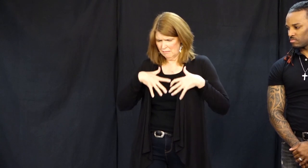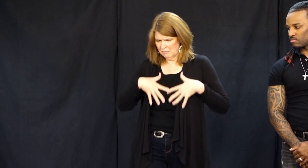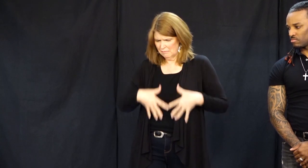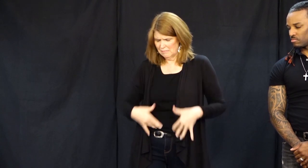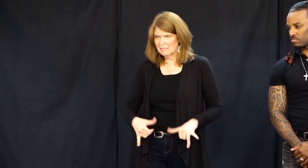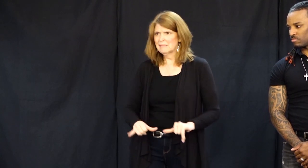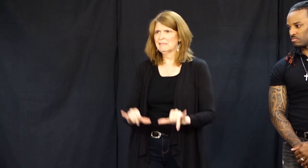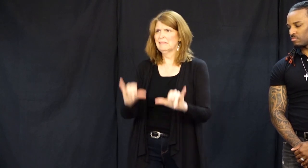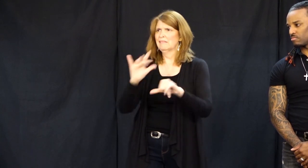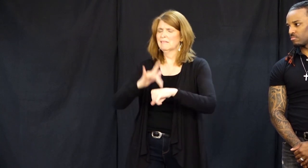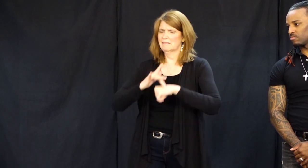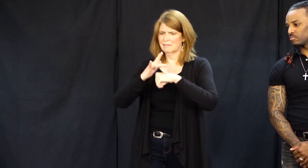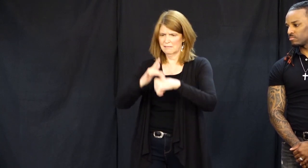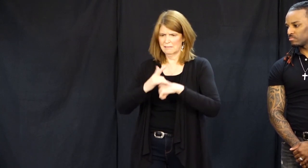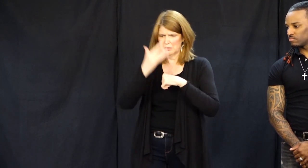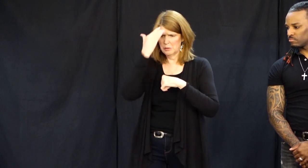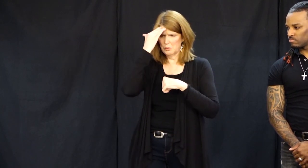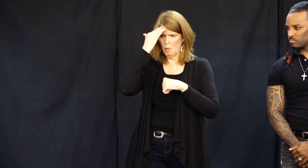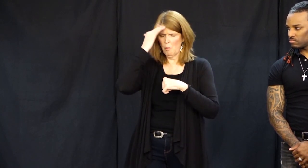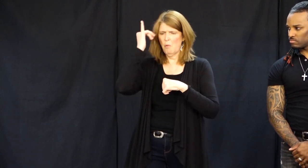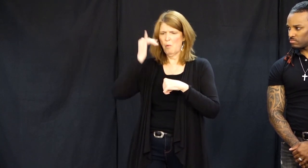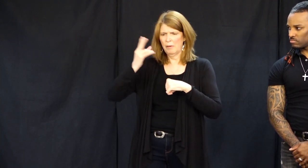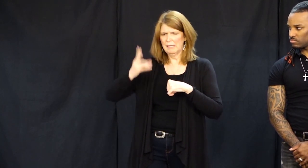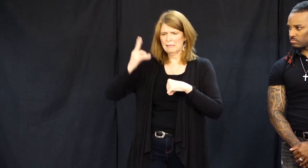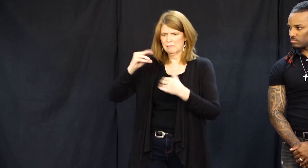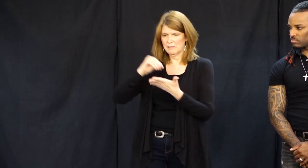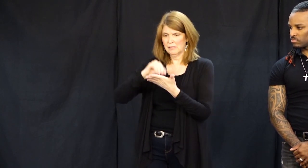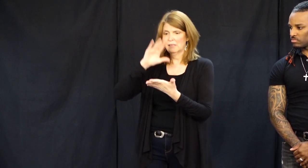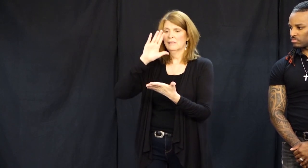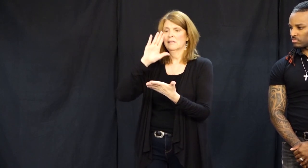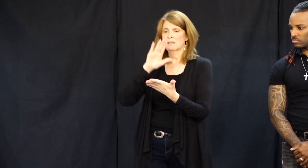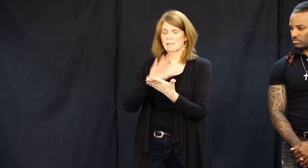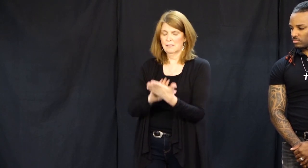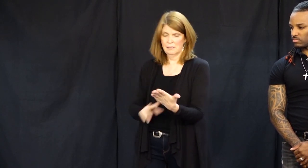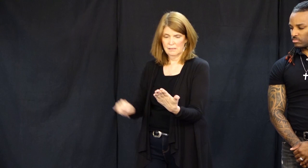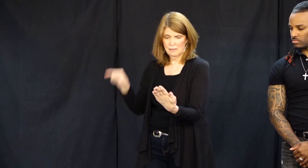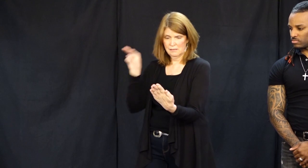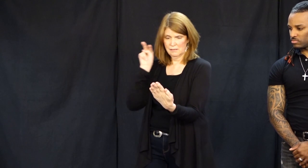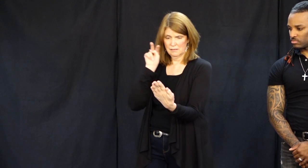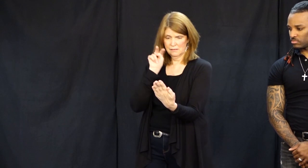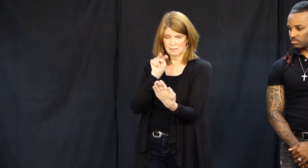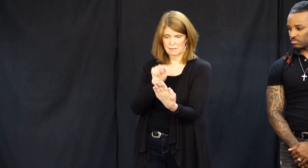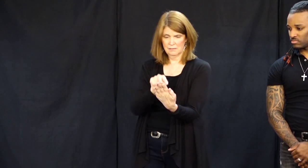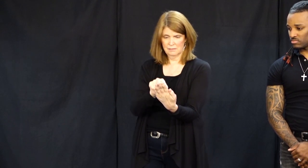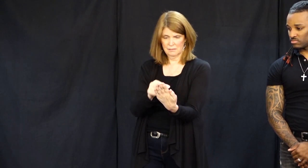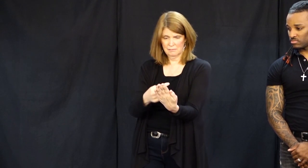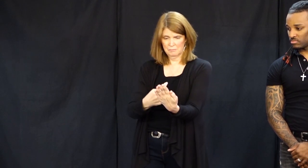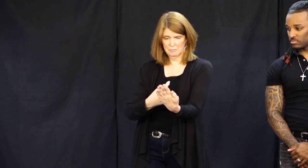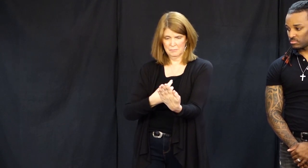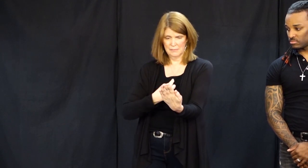awake, knowing history has its eyes on